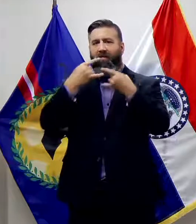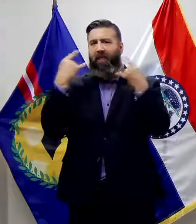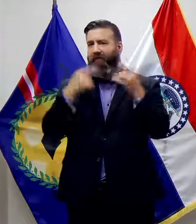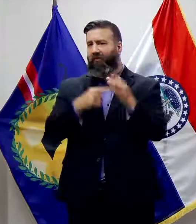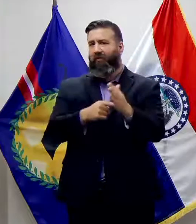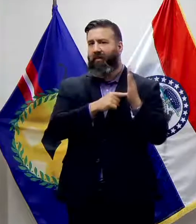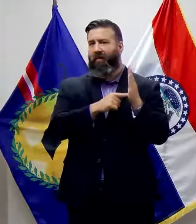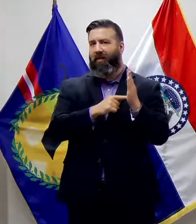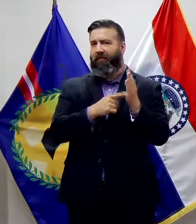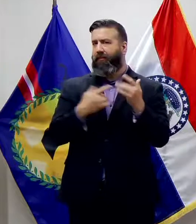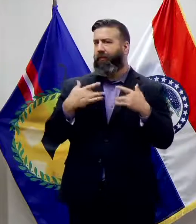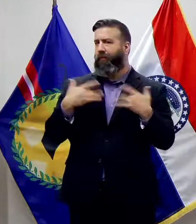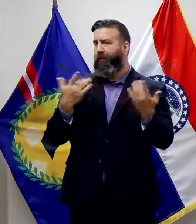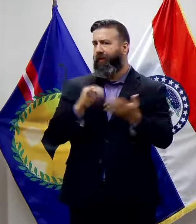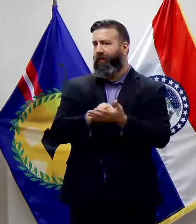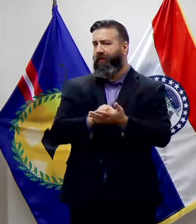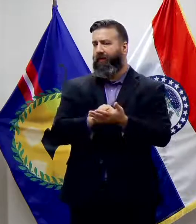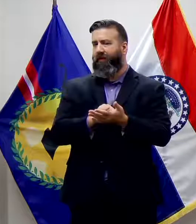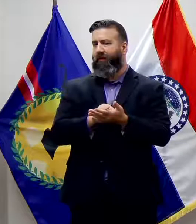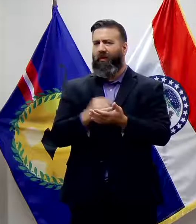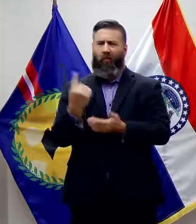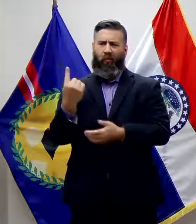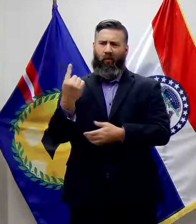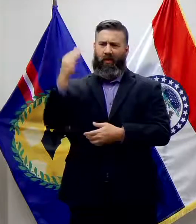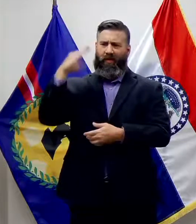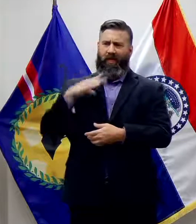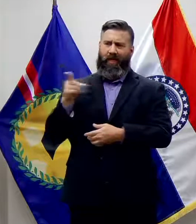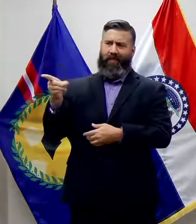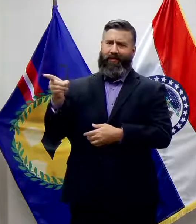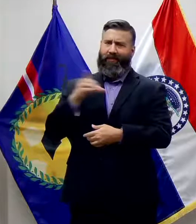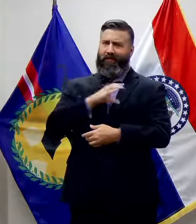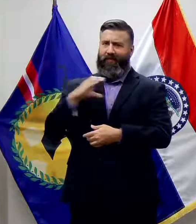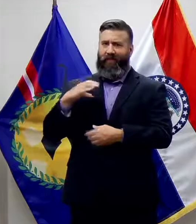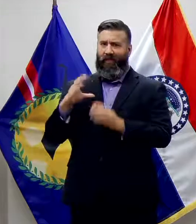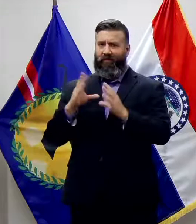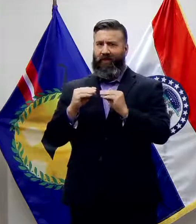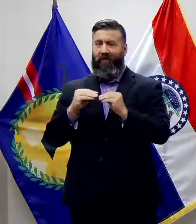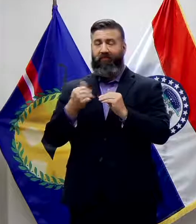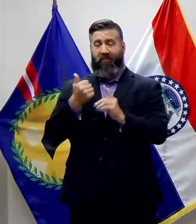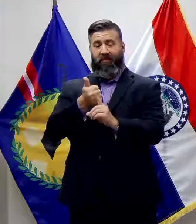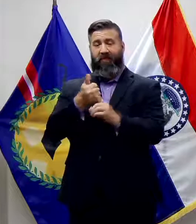Where does it stand right now? There was one guy in the council meeting last night that was